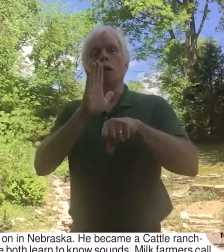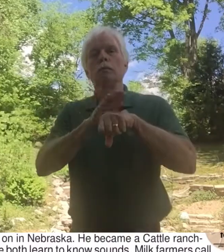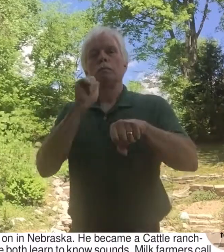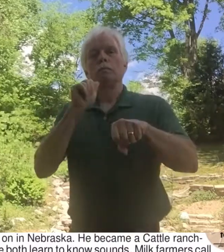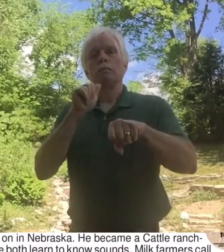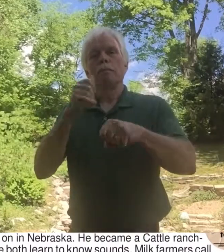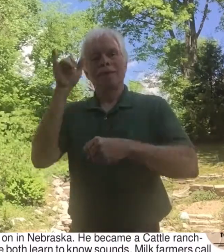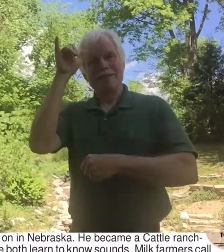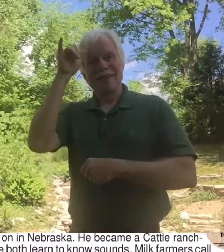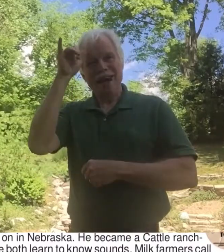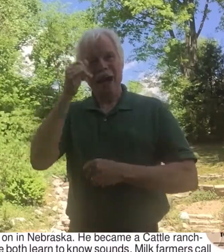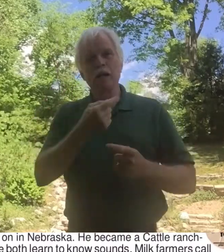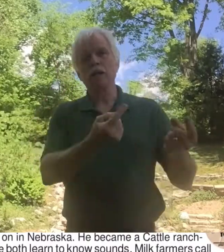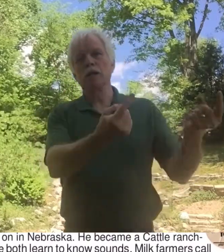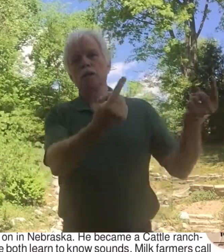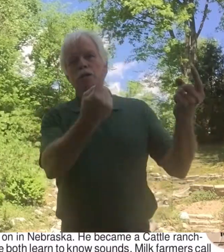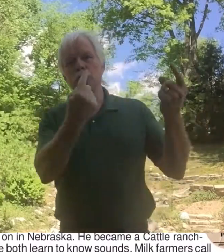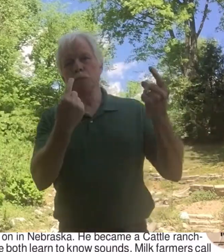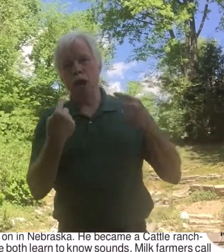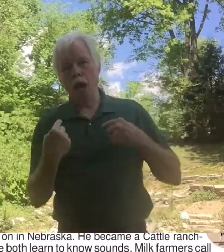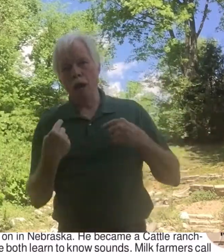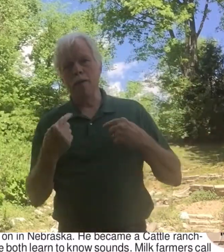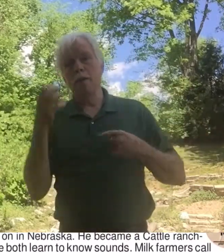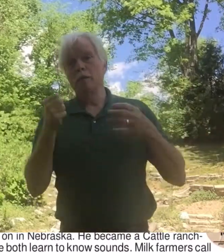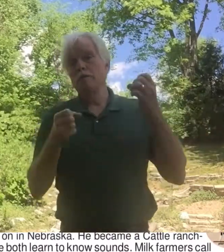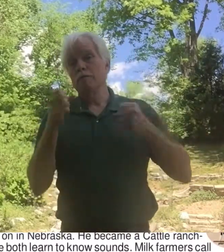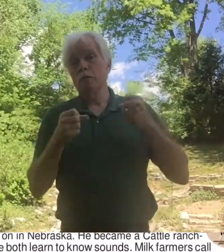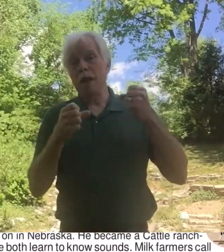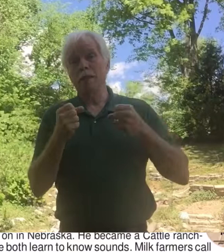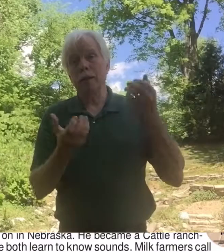call the cattle to come for milking.